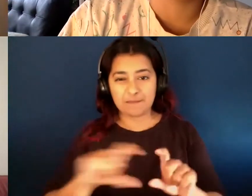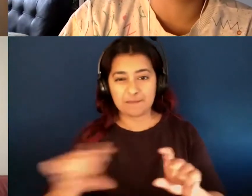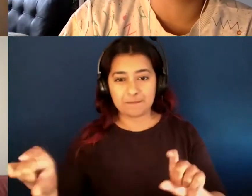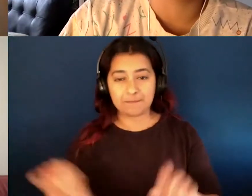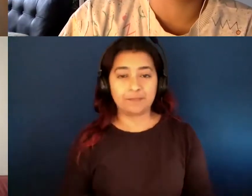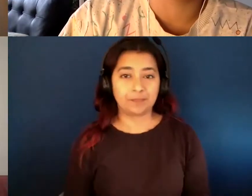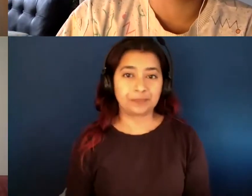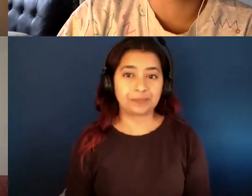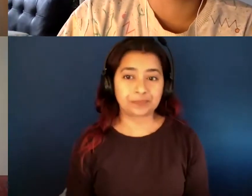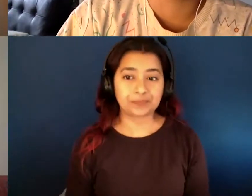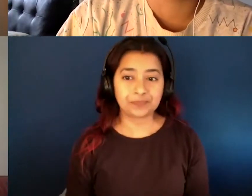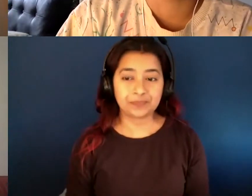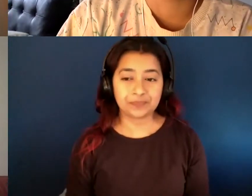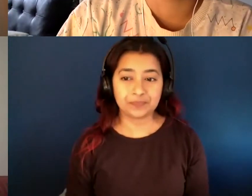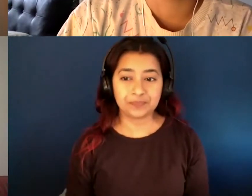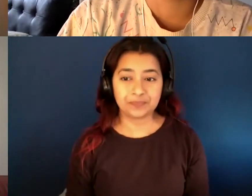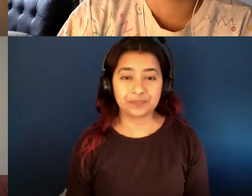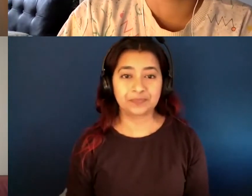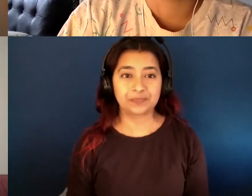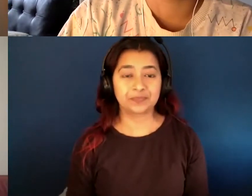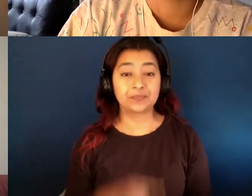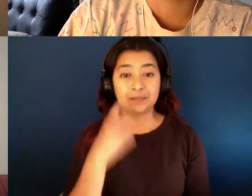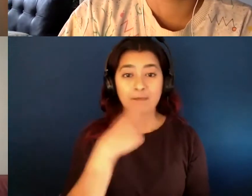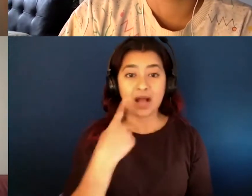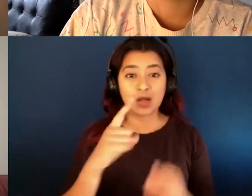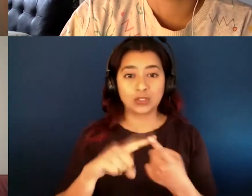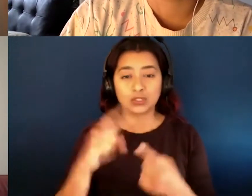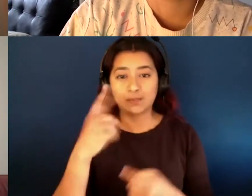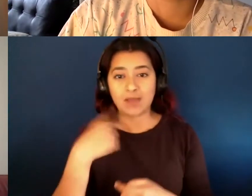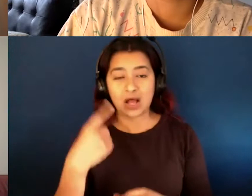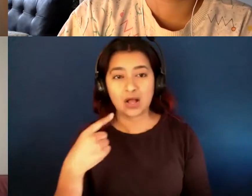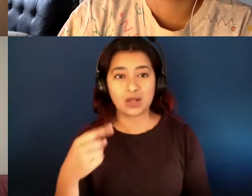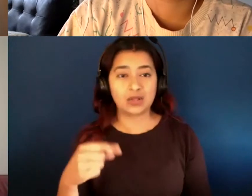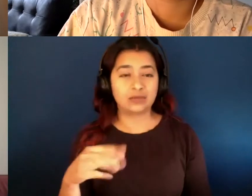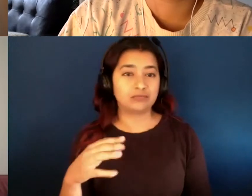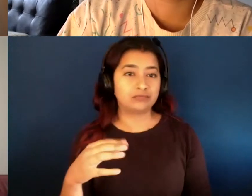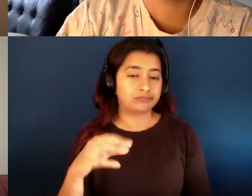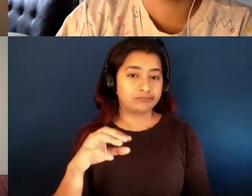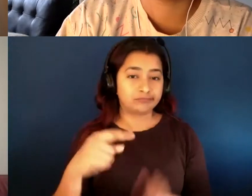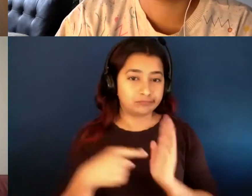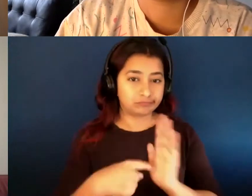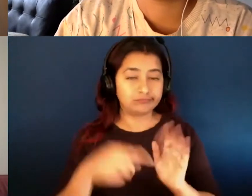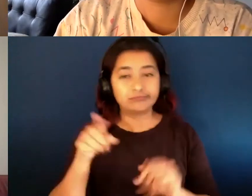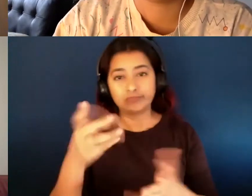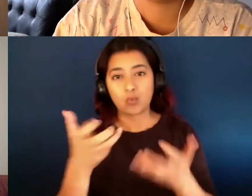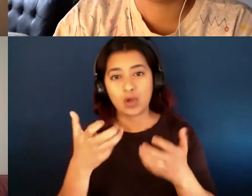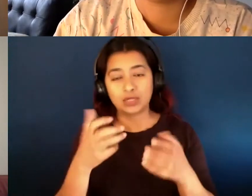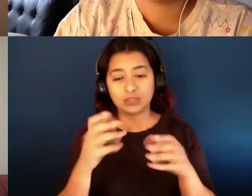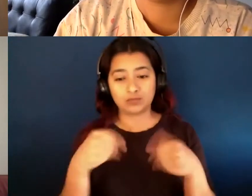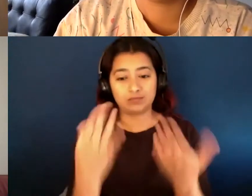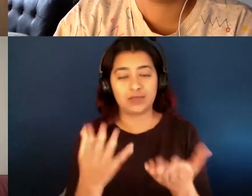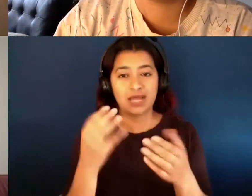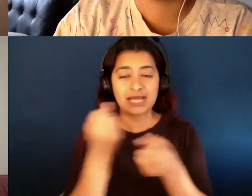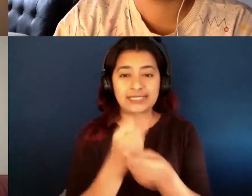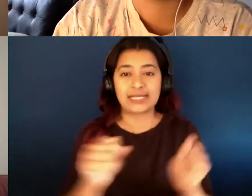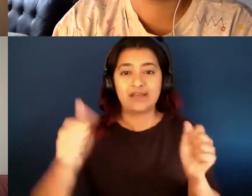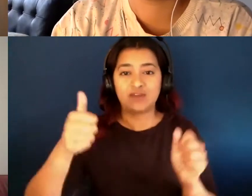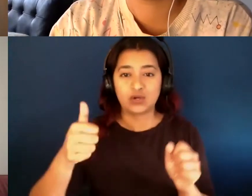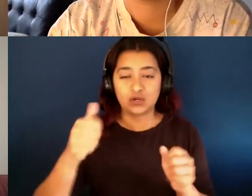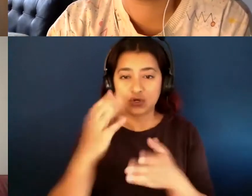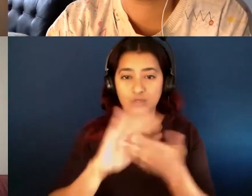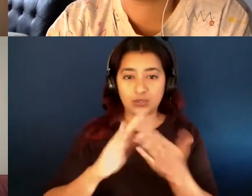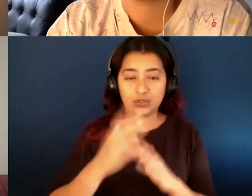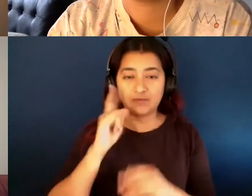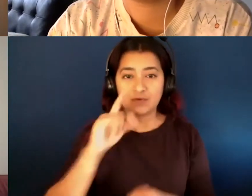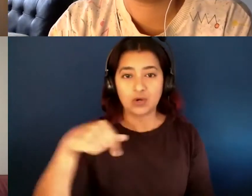screen. Mouth to Mouth Open Mic and Showcase seeks to provide a safer community for queer,